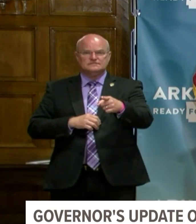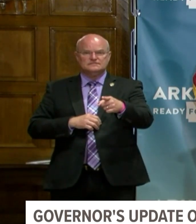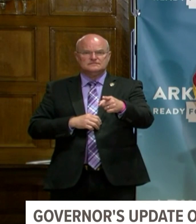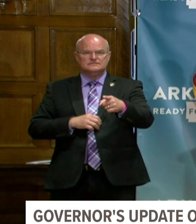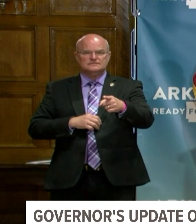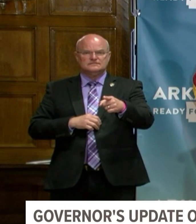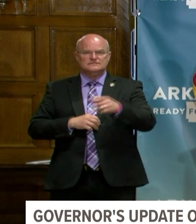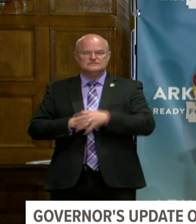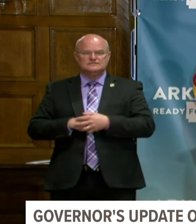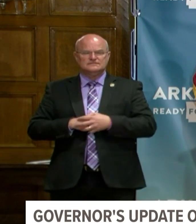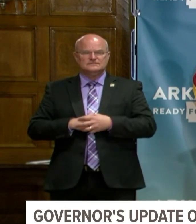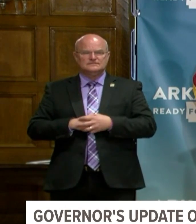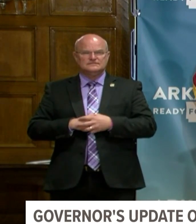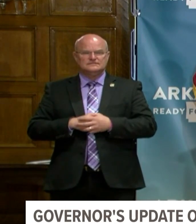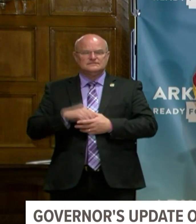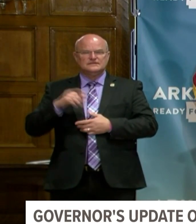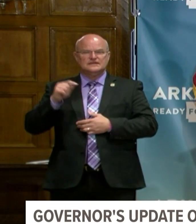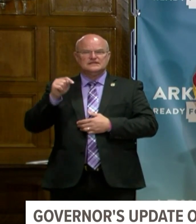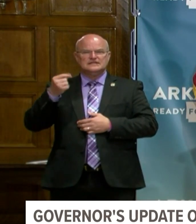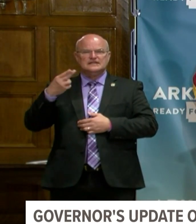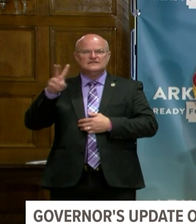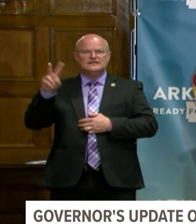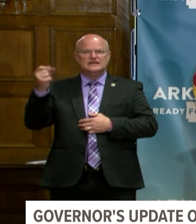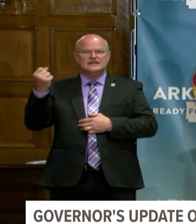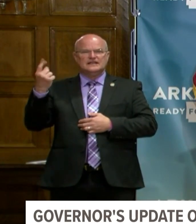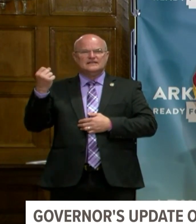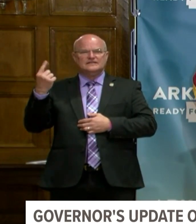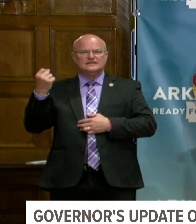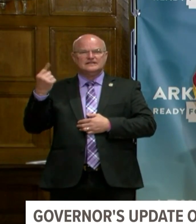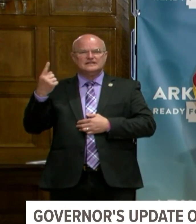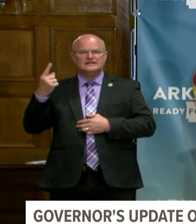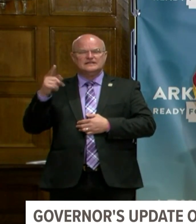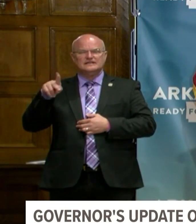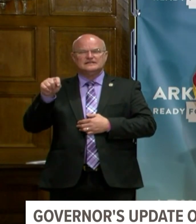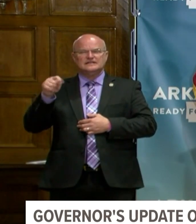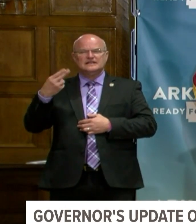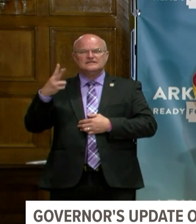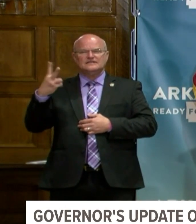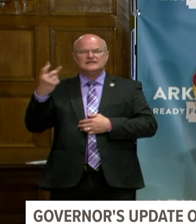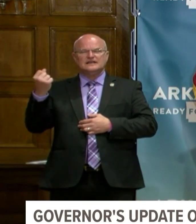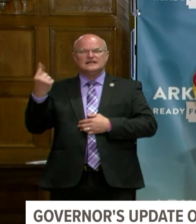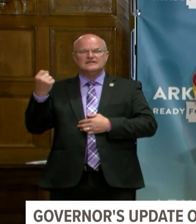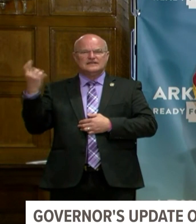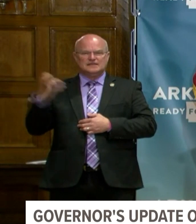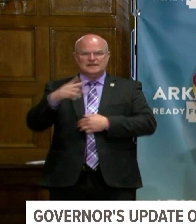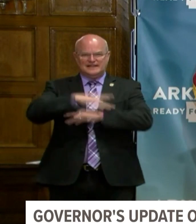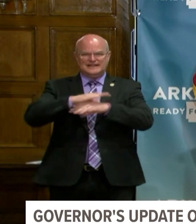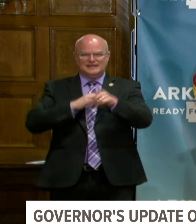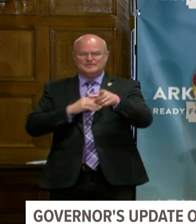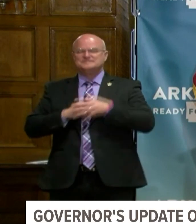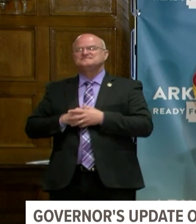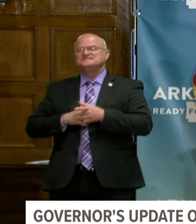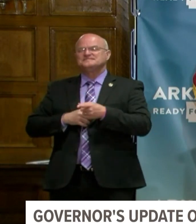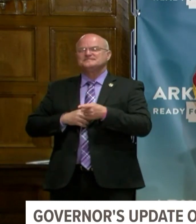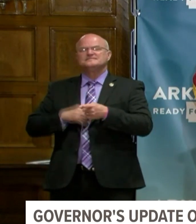Governor, this is Lee Blake from THV 11. All right, THV 11, go ahead, and then we'll come back to the table.